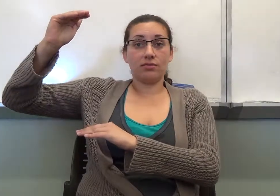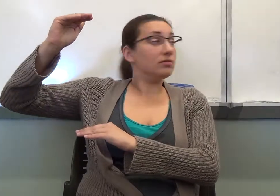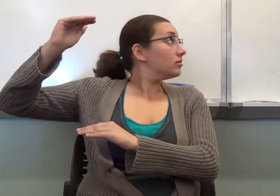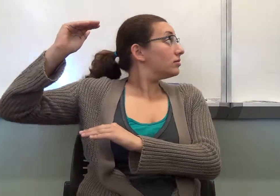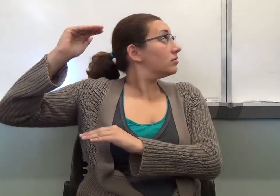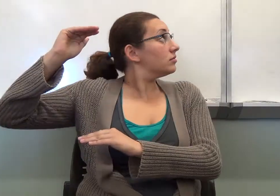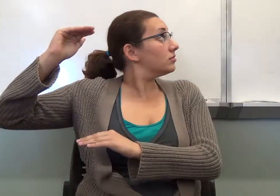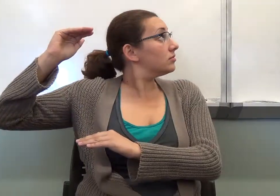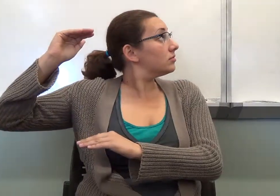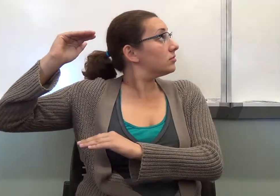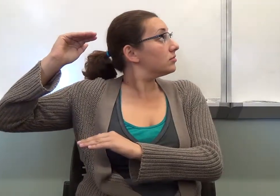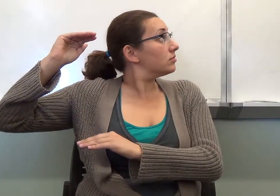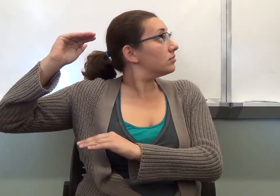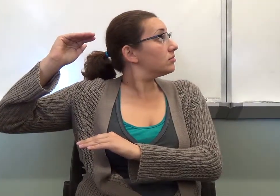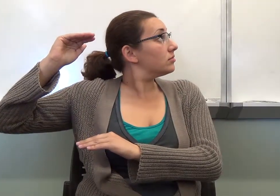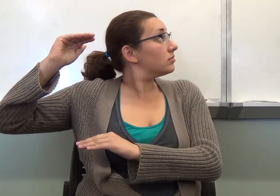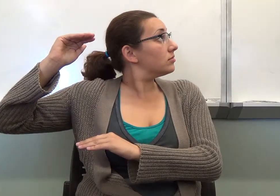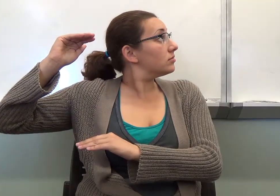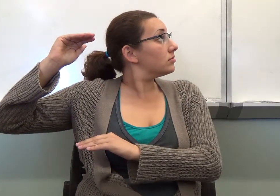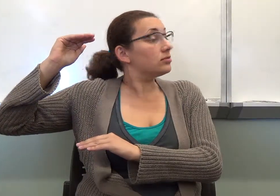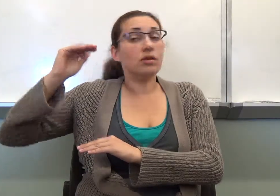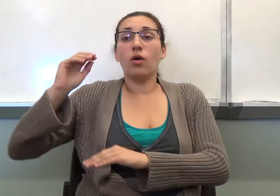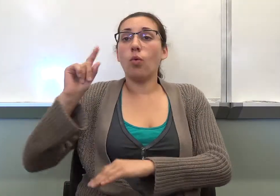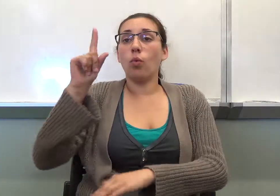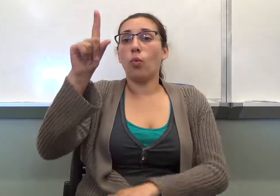That height right there is 1.5 feet.